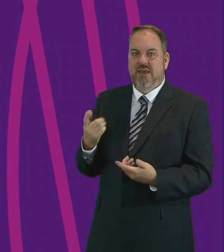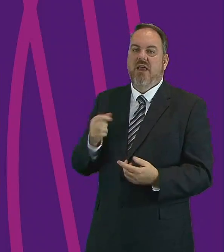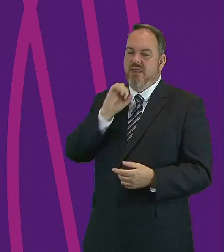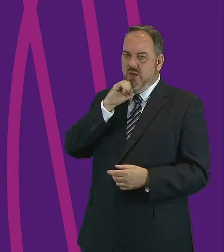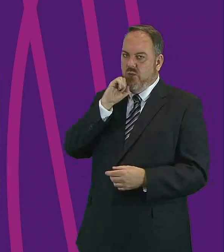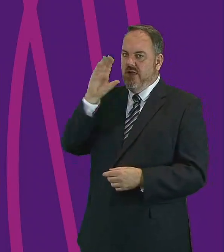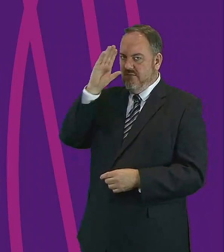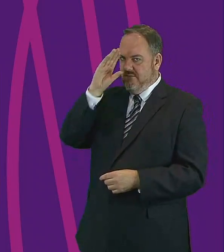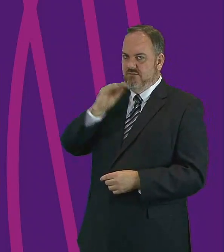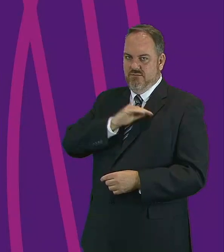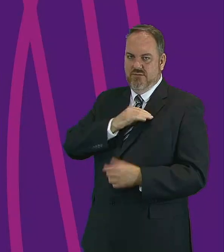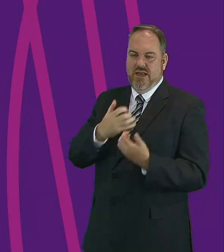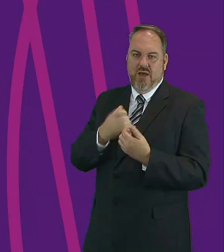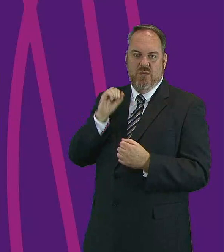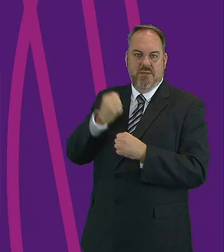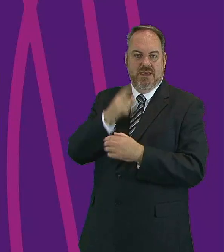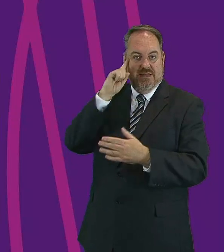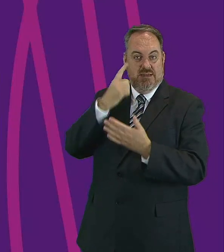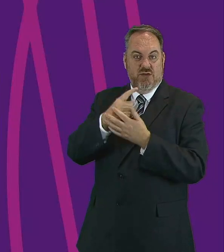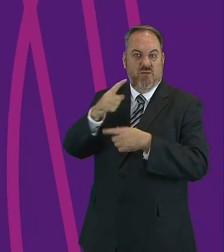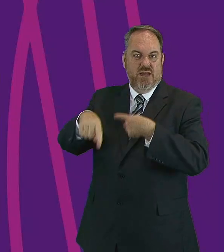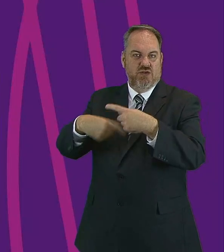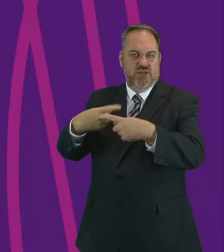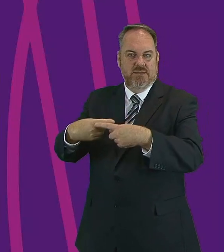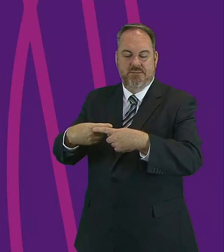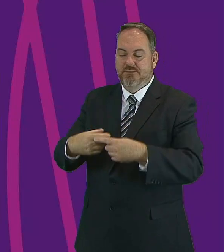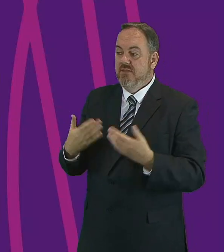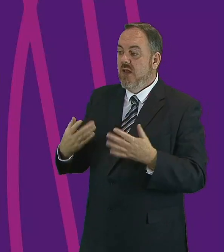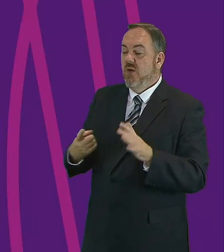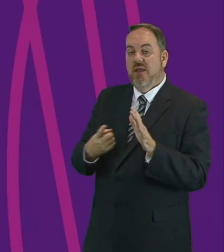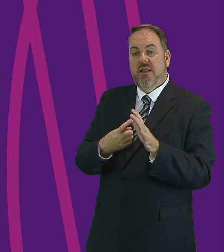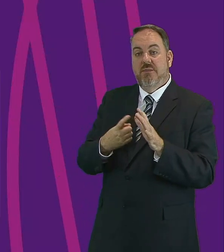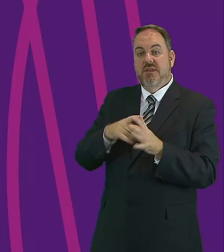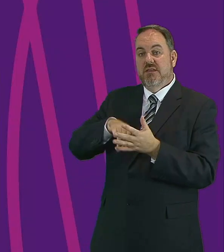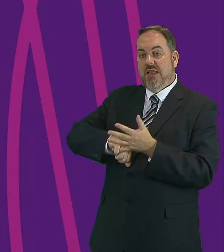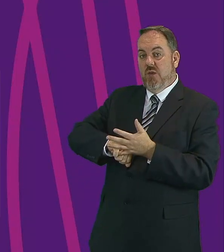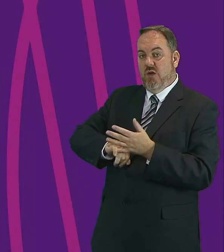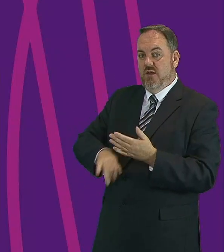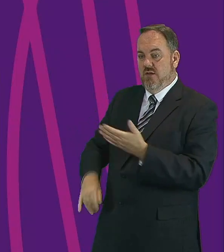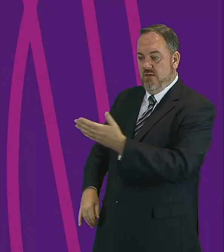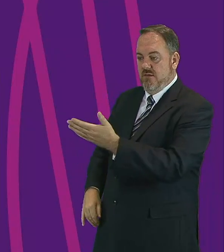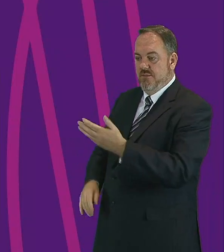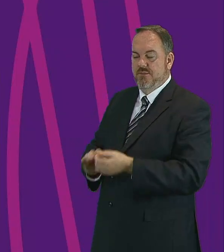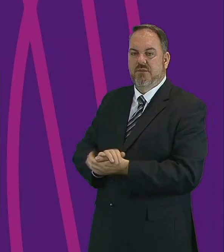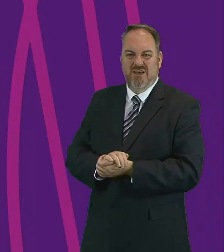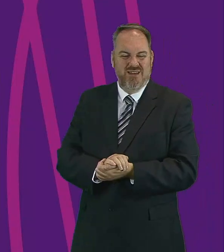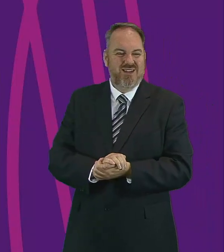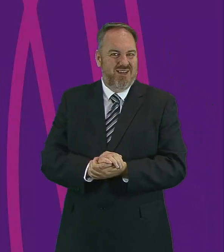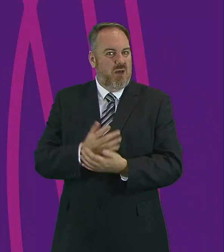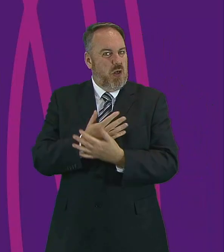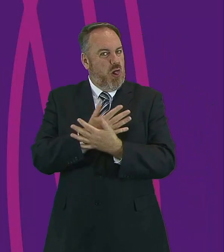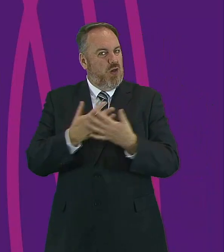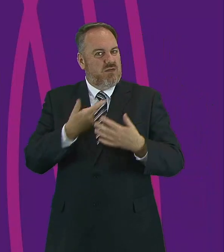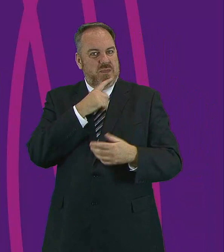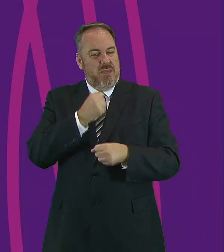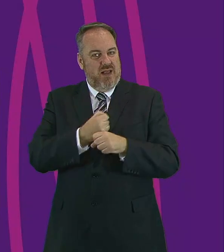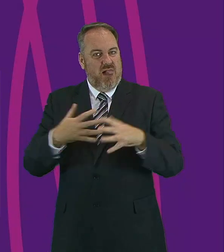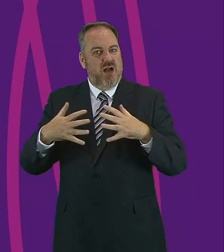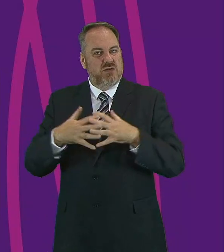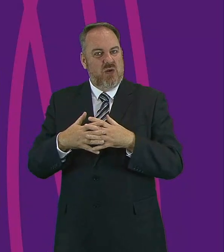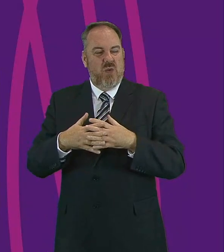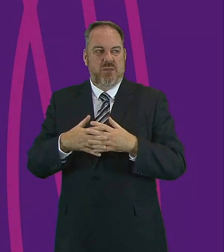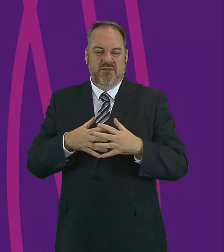take. Anas Sarwar, to be followed by Claire Adamson. Thank you, Presiding Officer. There has been a lot of pain, hurt and anger in Glasgow over the last